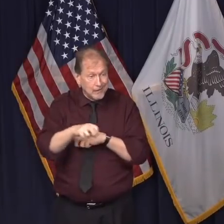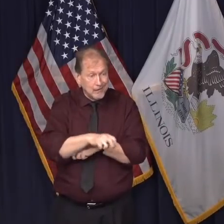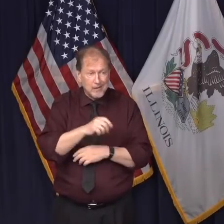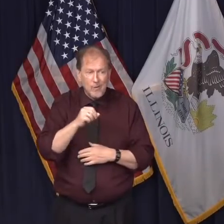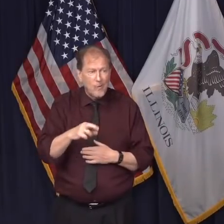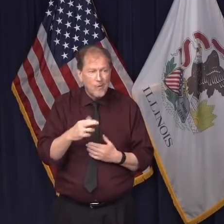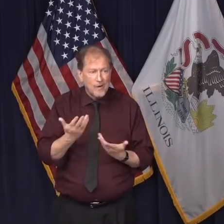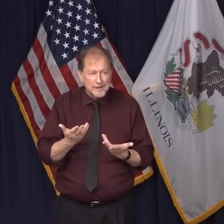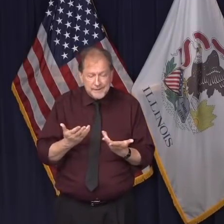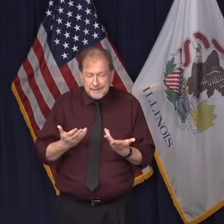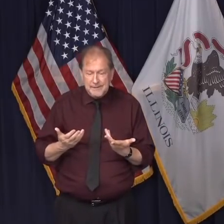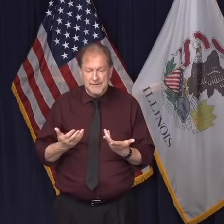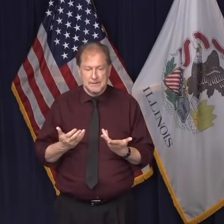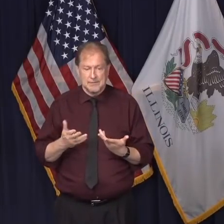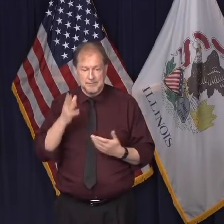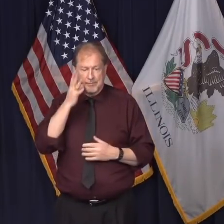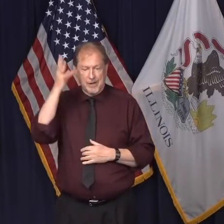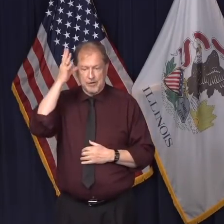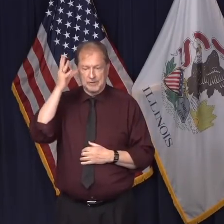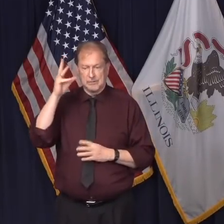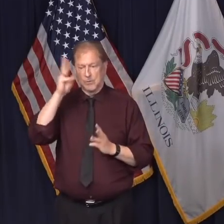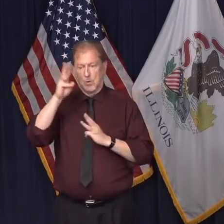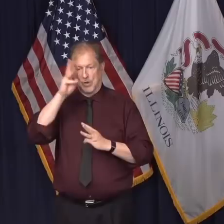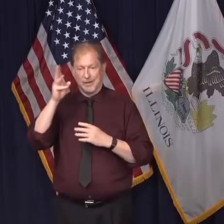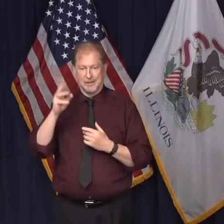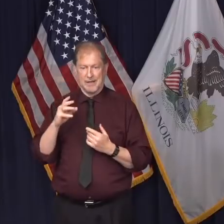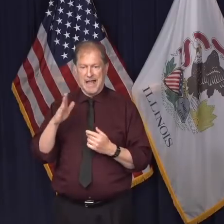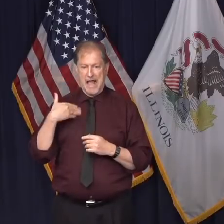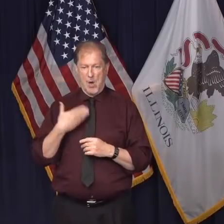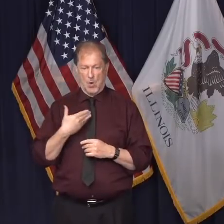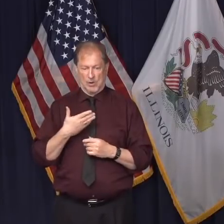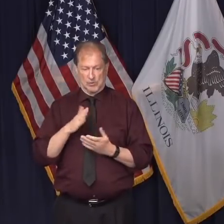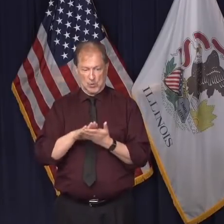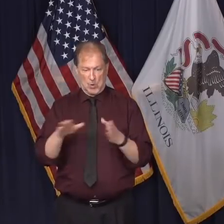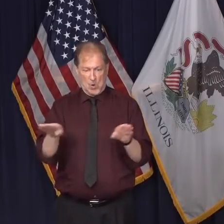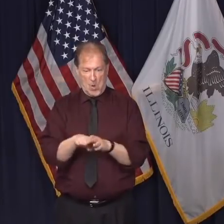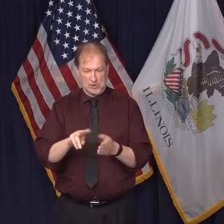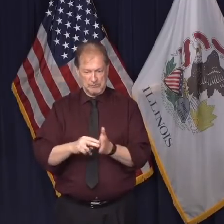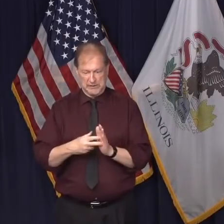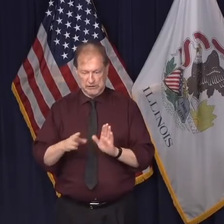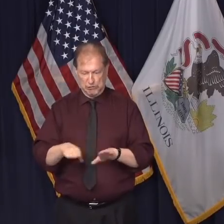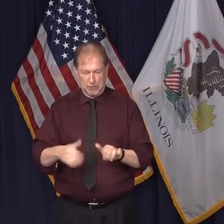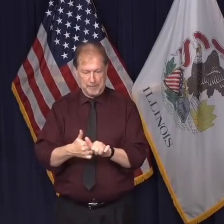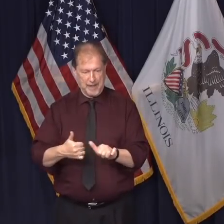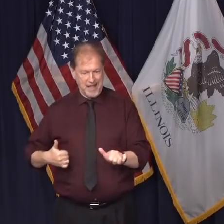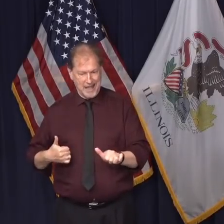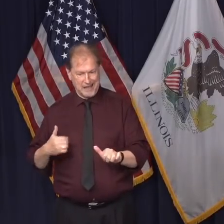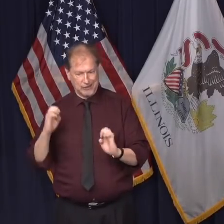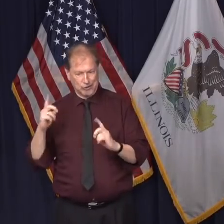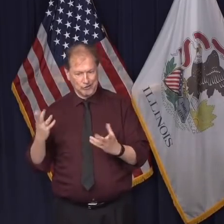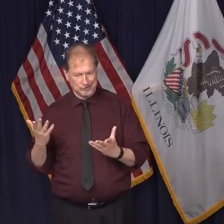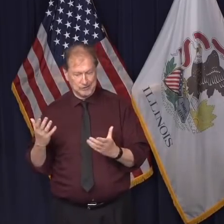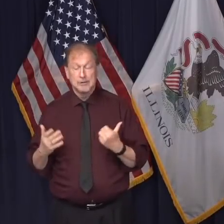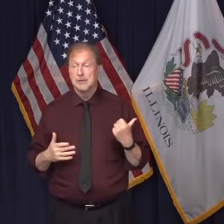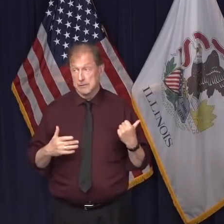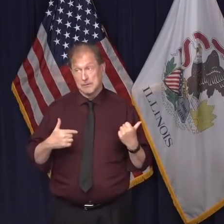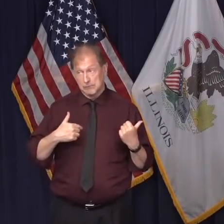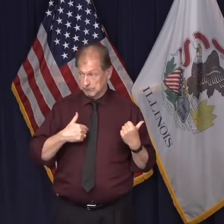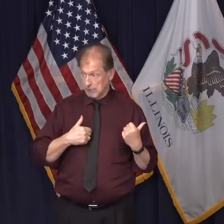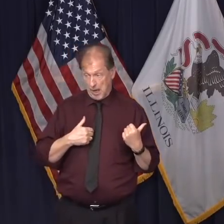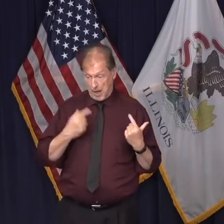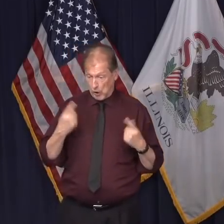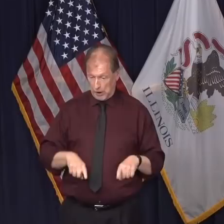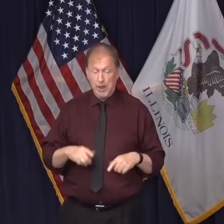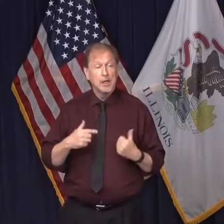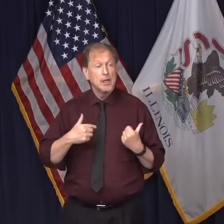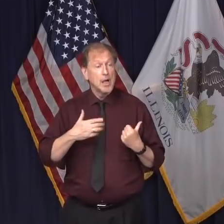to know, how do you ensure parents that their kids are going to get a quality education? Yeah. Well, I have a junior in my own home, and so this is